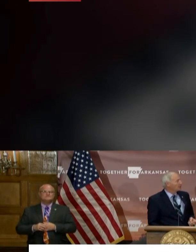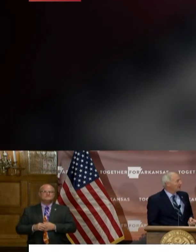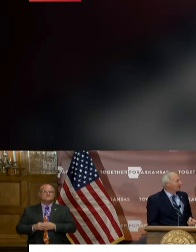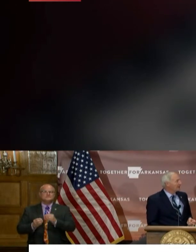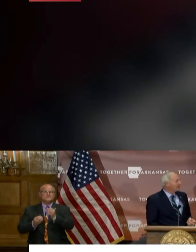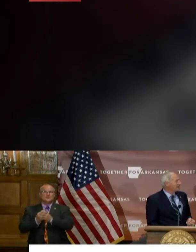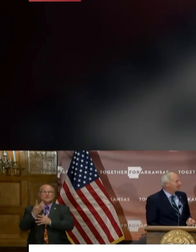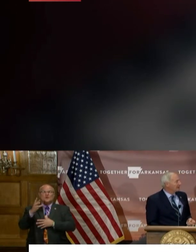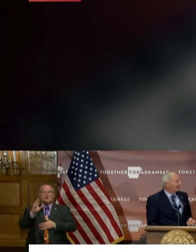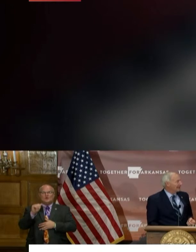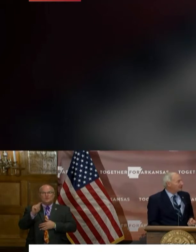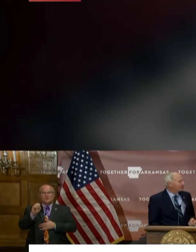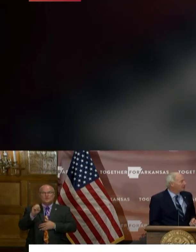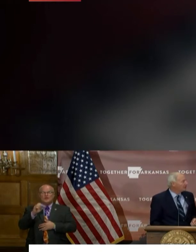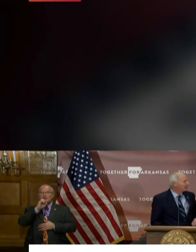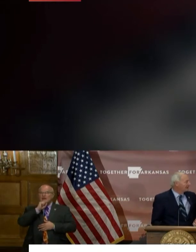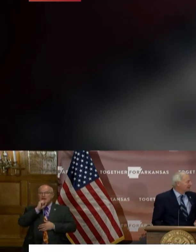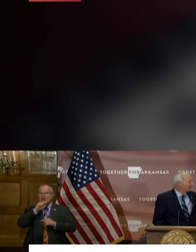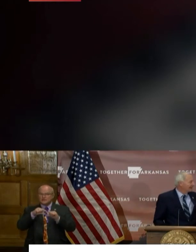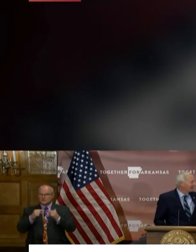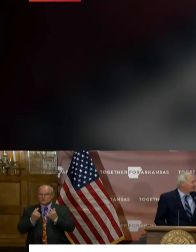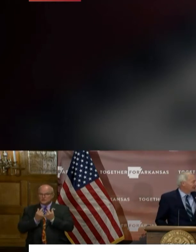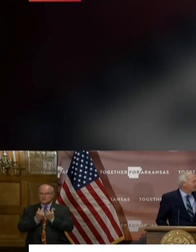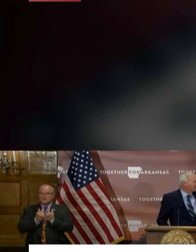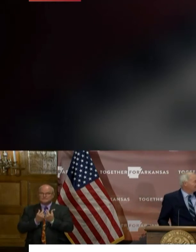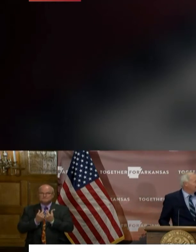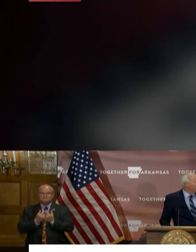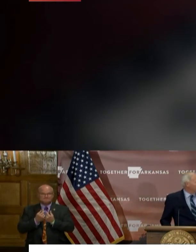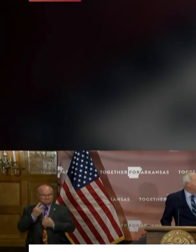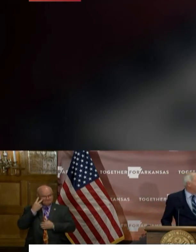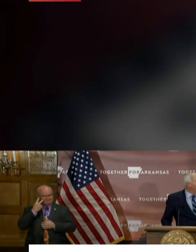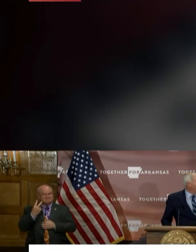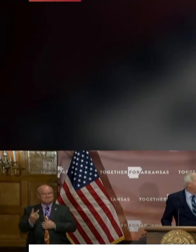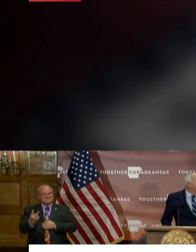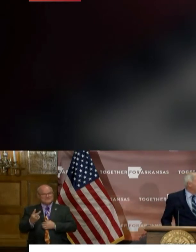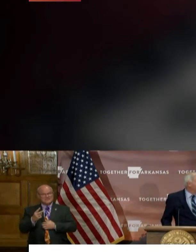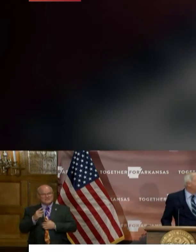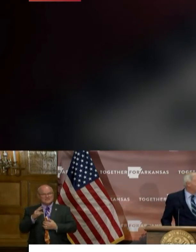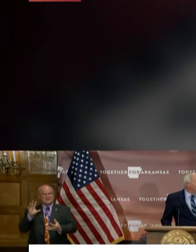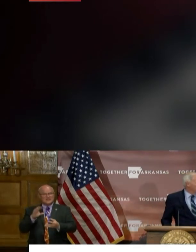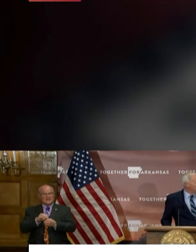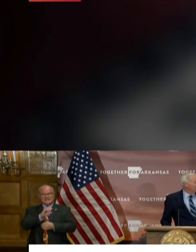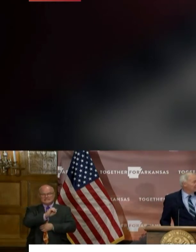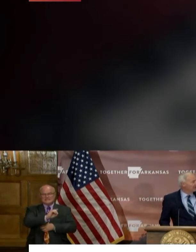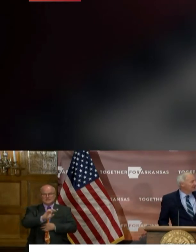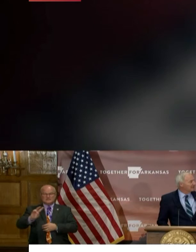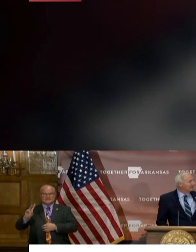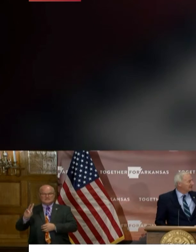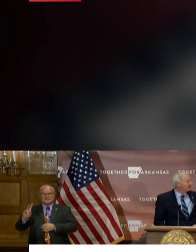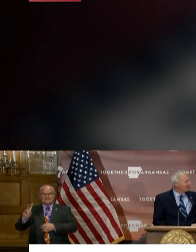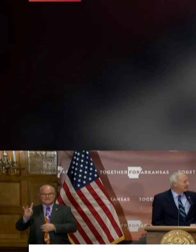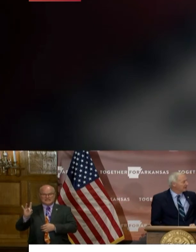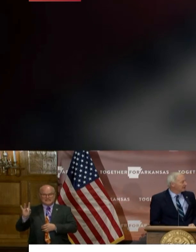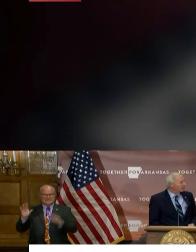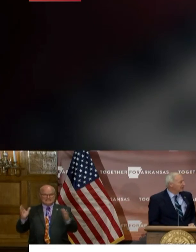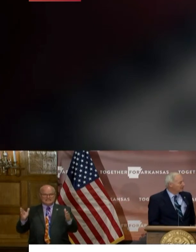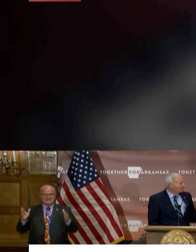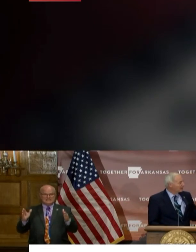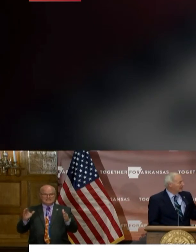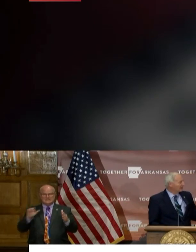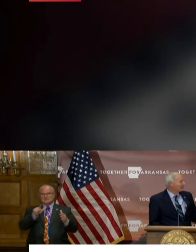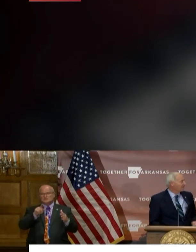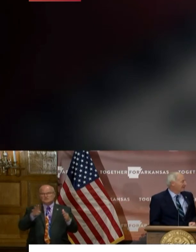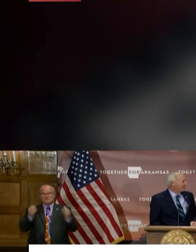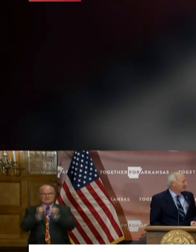The growth rate by age group, and we can see if you add 0 to 17 and 18 to